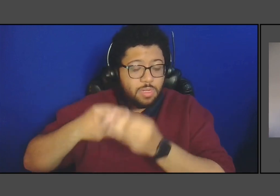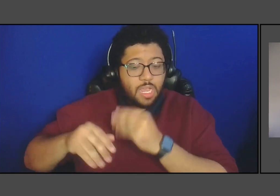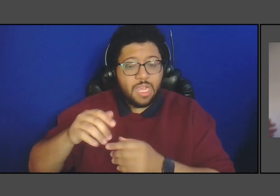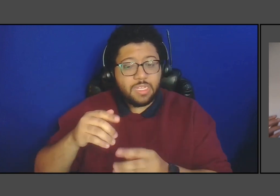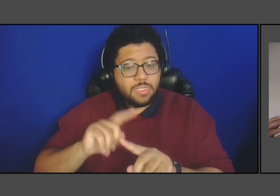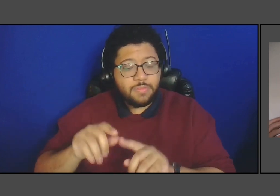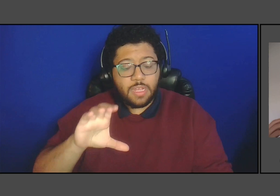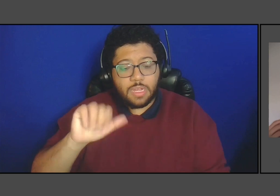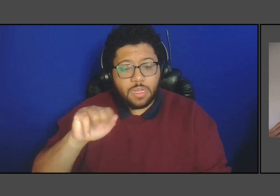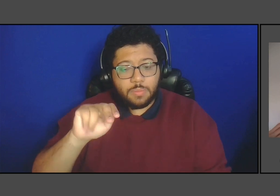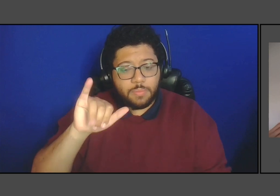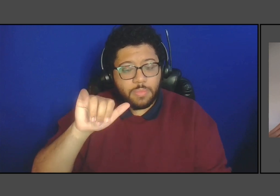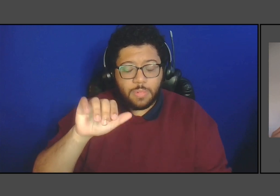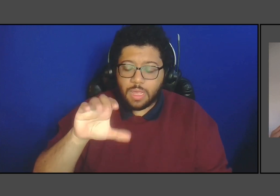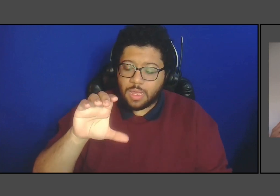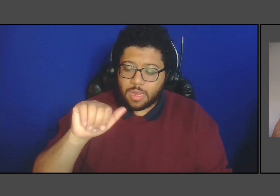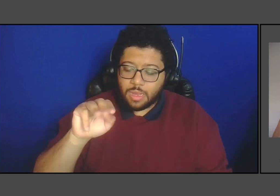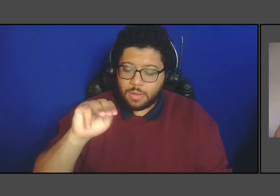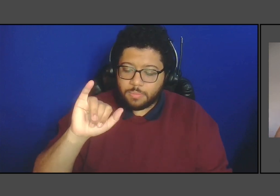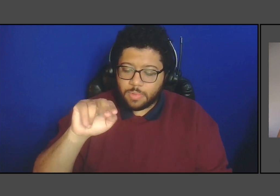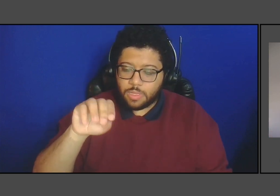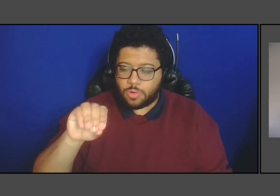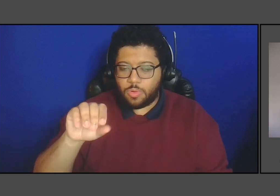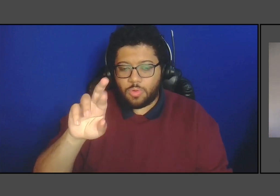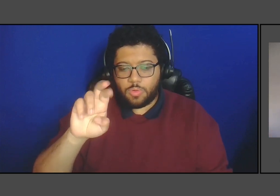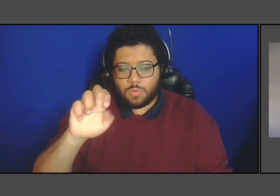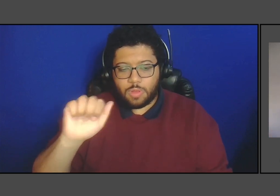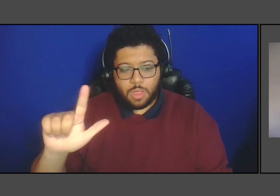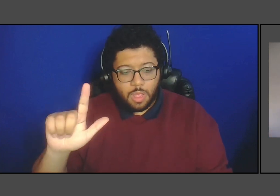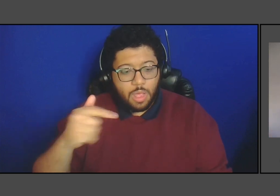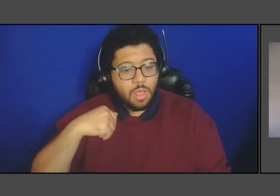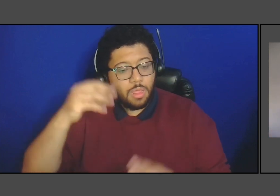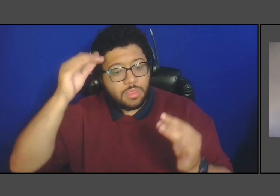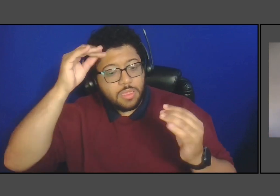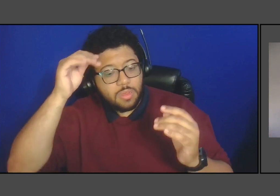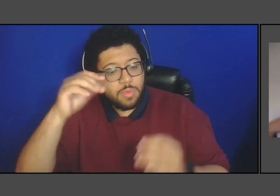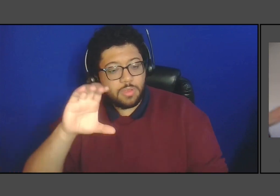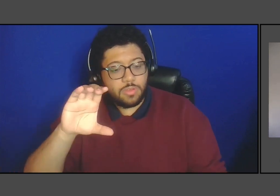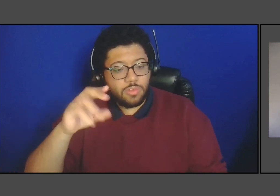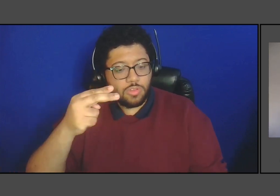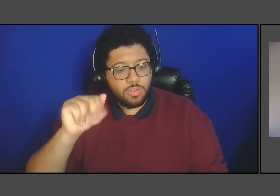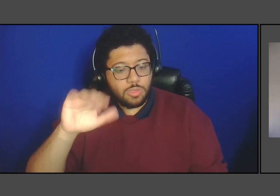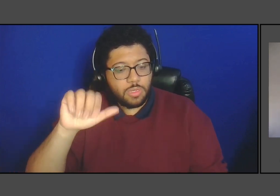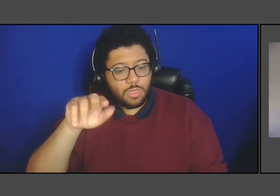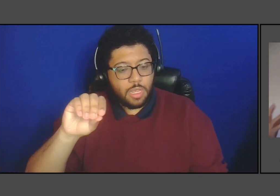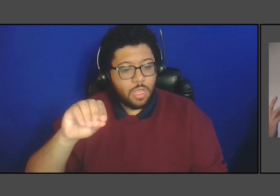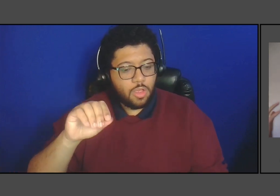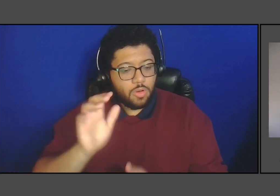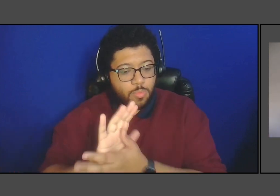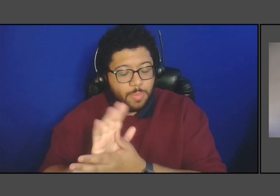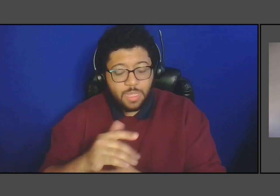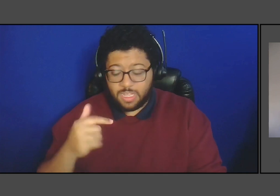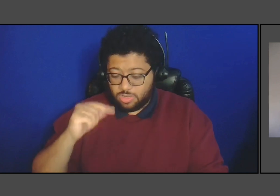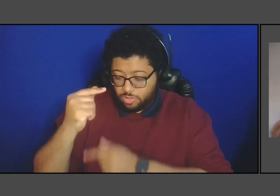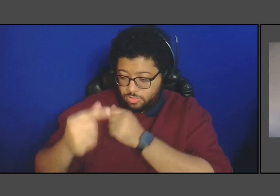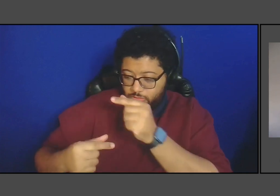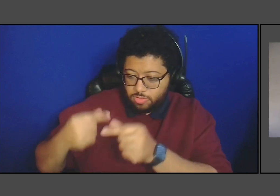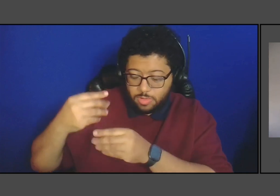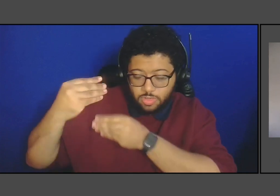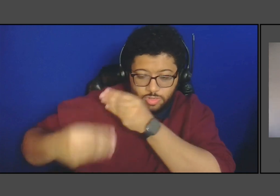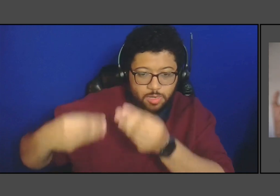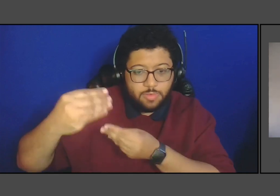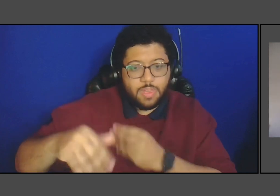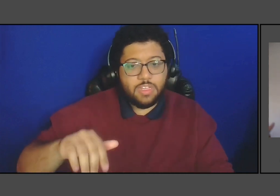and thinking about Chicano cinema, thinking about how we're supposed to be Generation Ñ, and coming up with these, you know, new